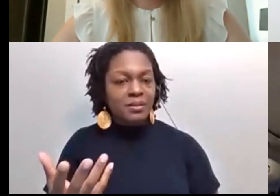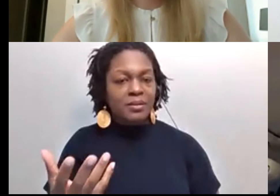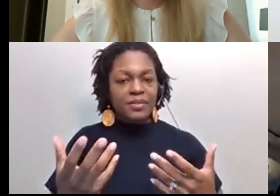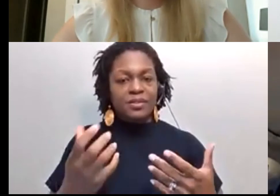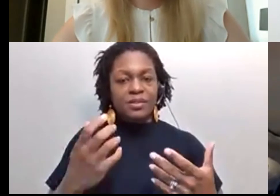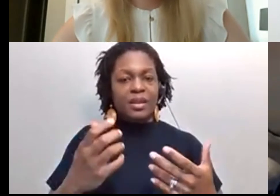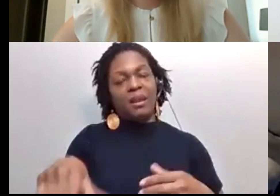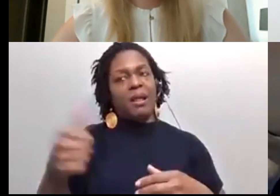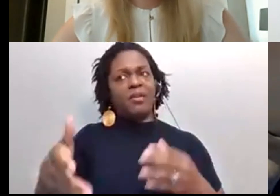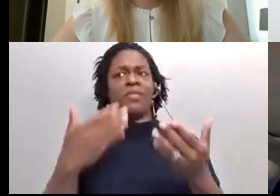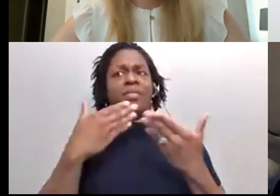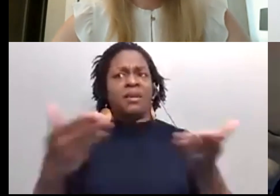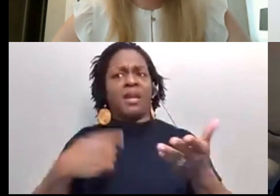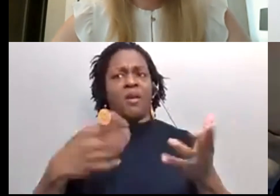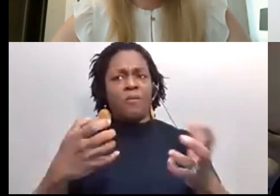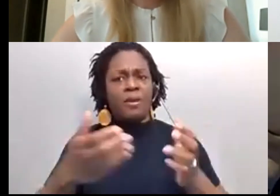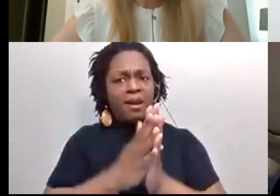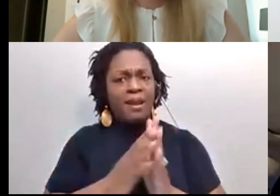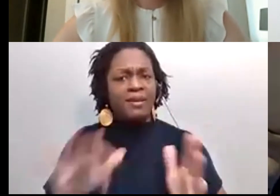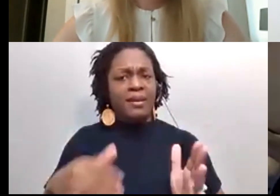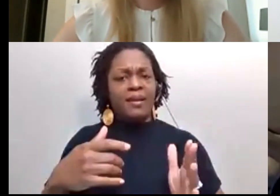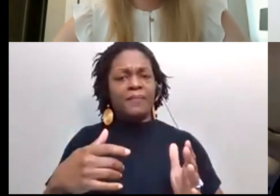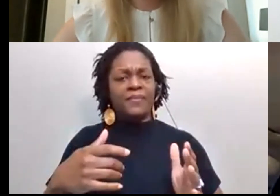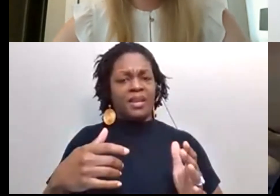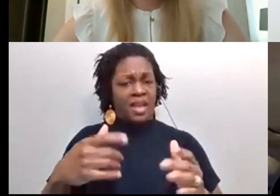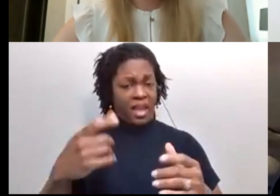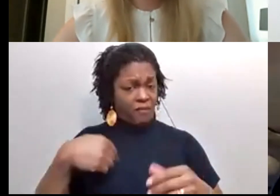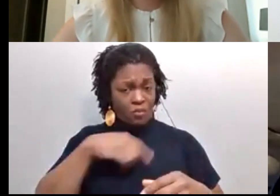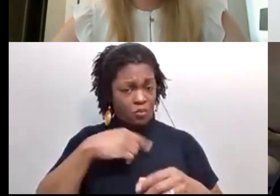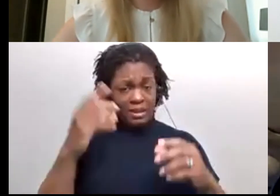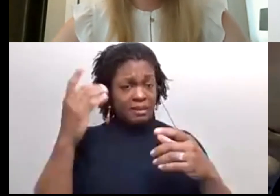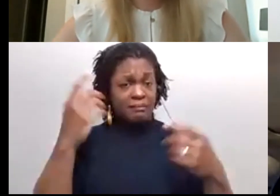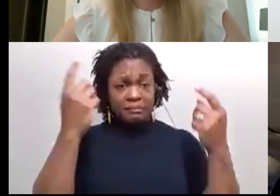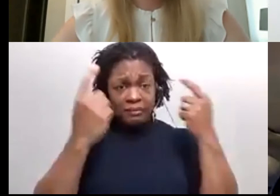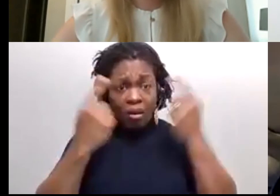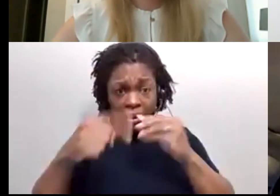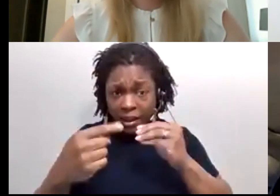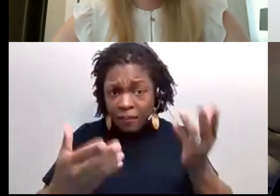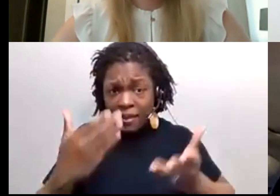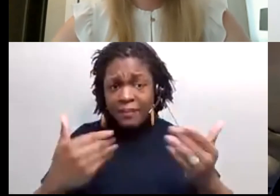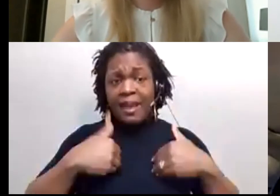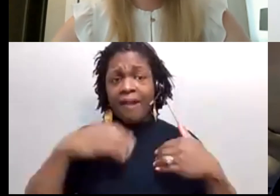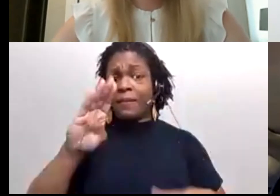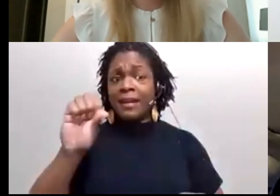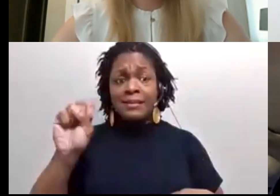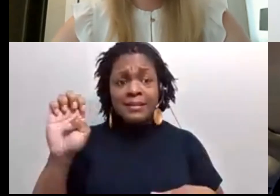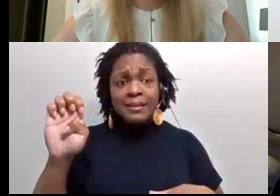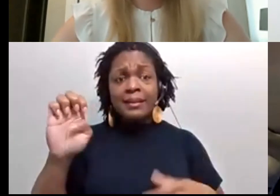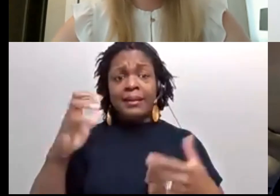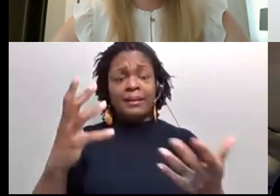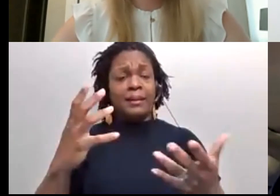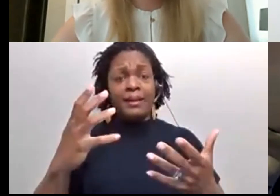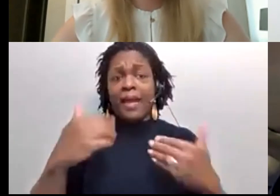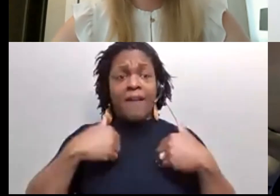school systems having Bessie to actually put a policy together in regards to the cameras being in the school